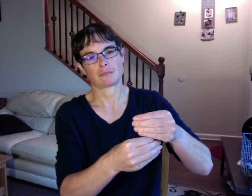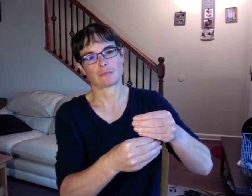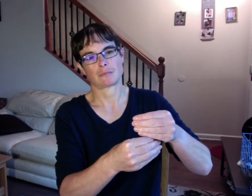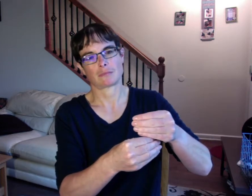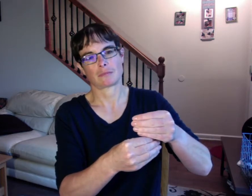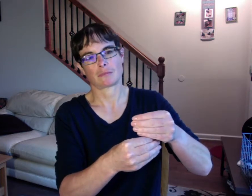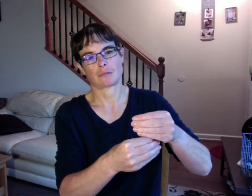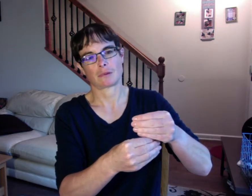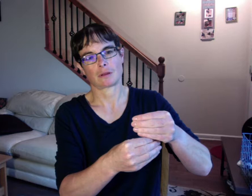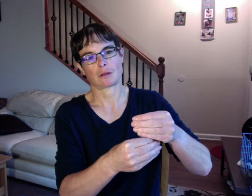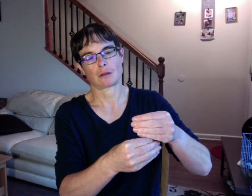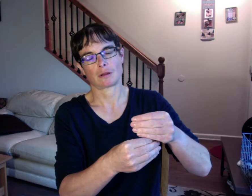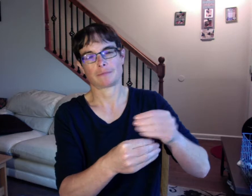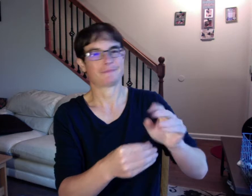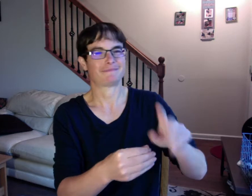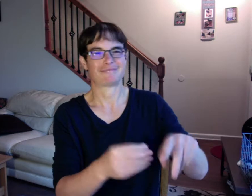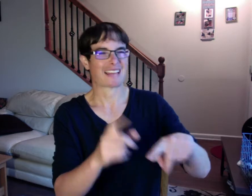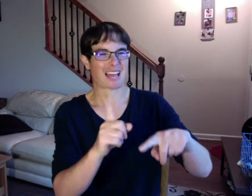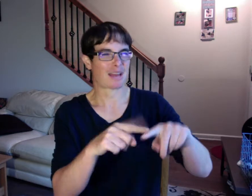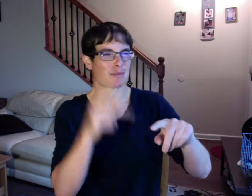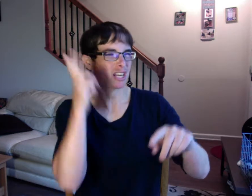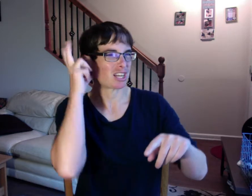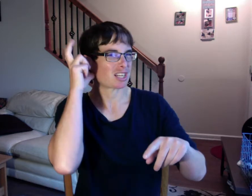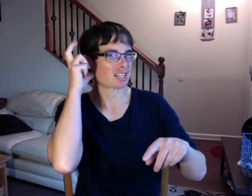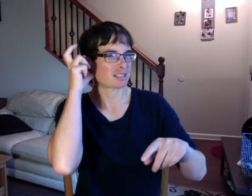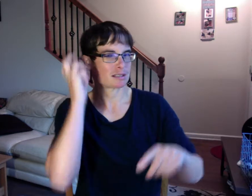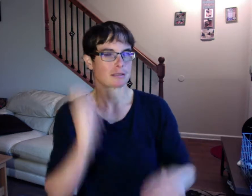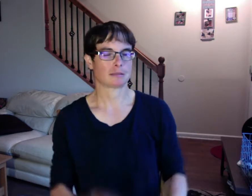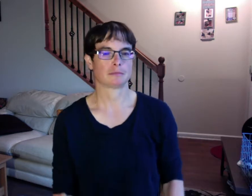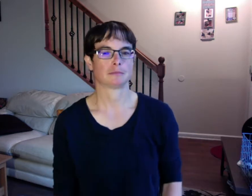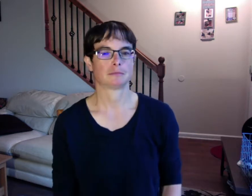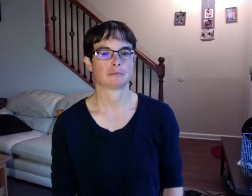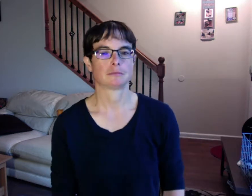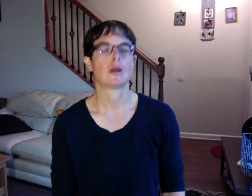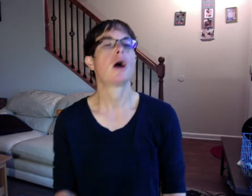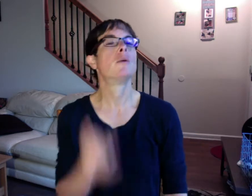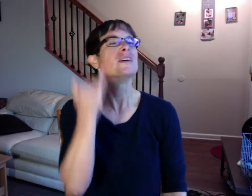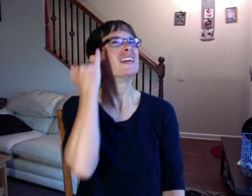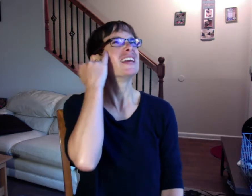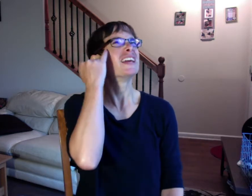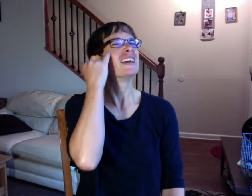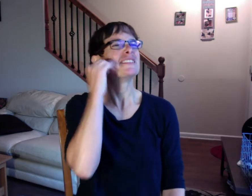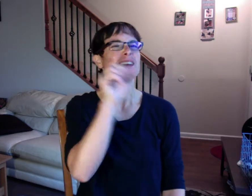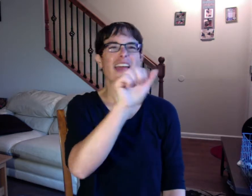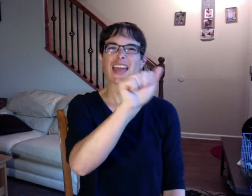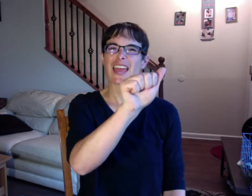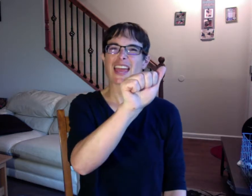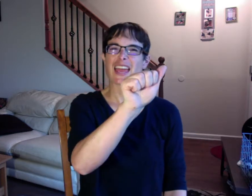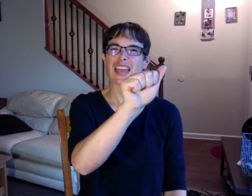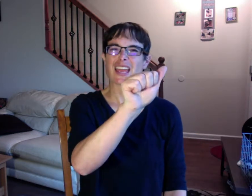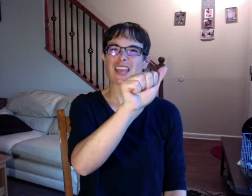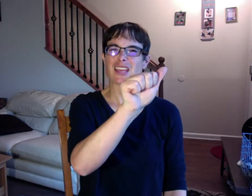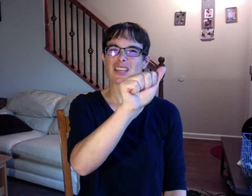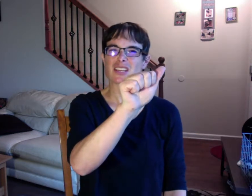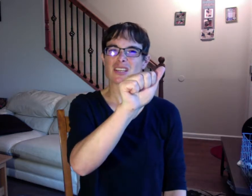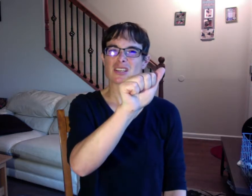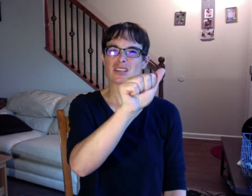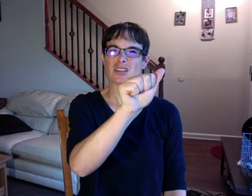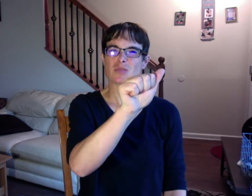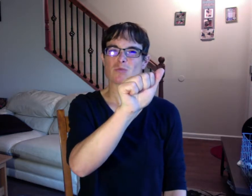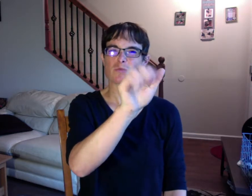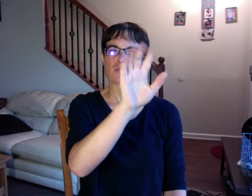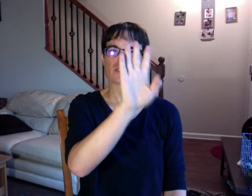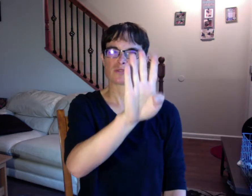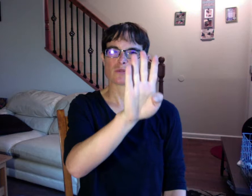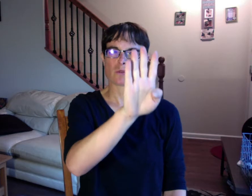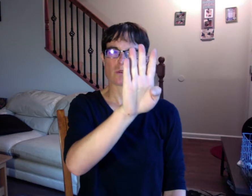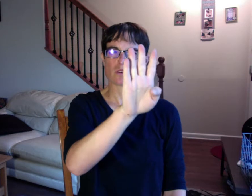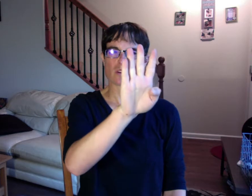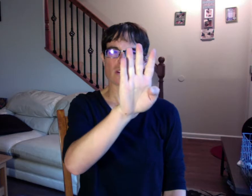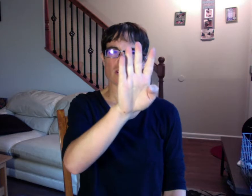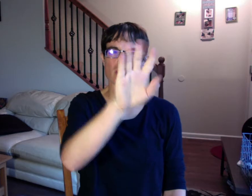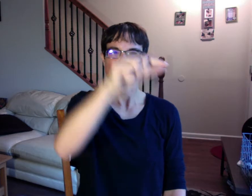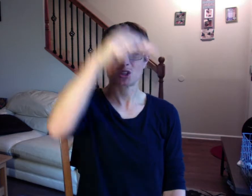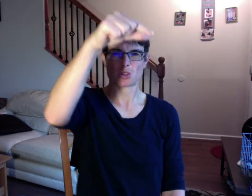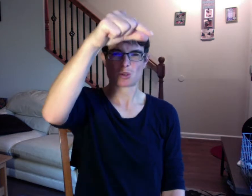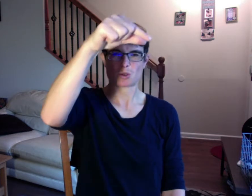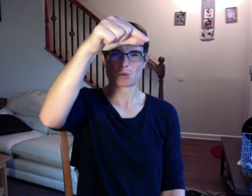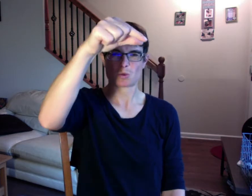that. But, for example, if A was like 4 to the power of 2, and then B